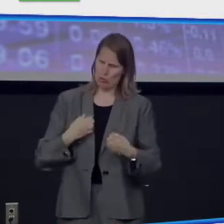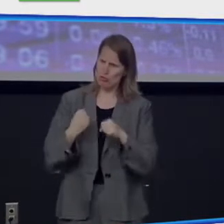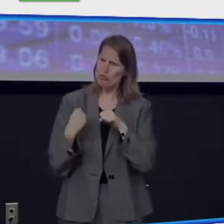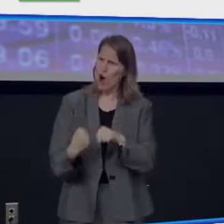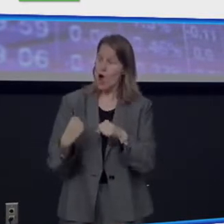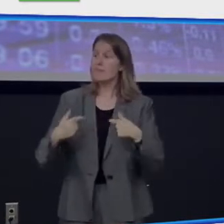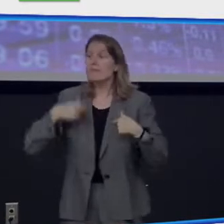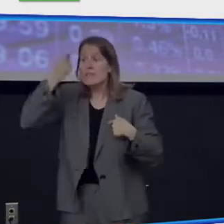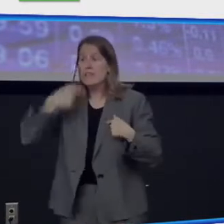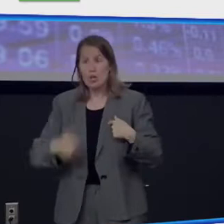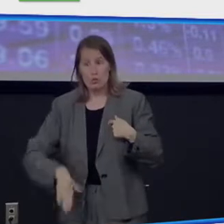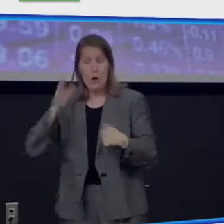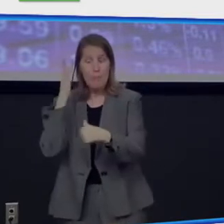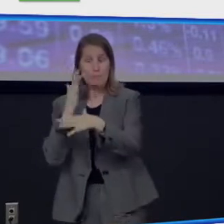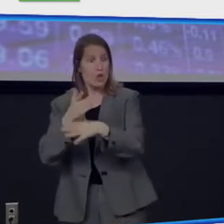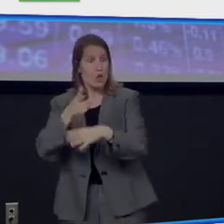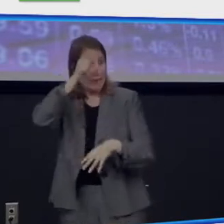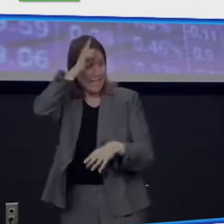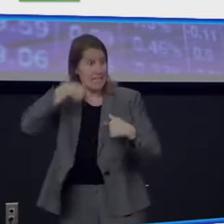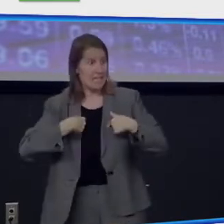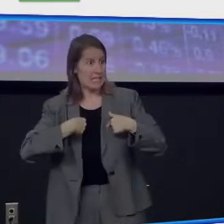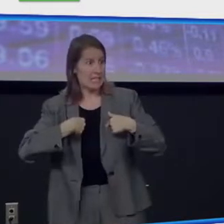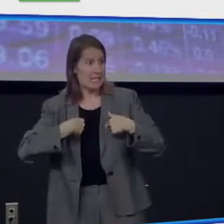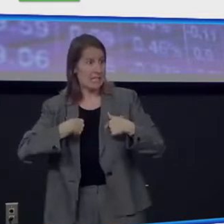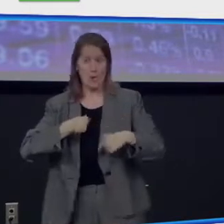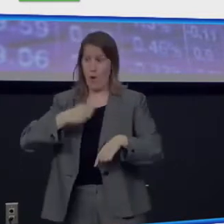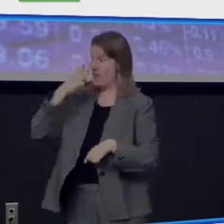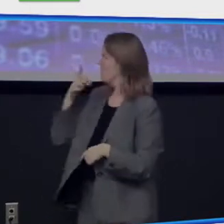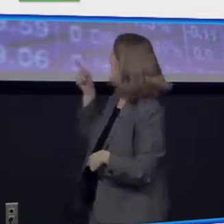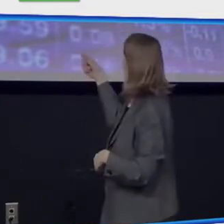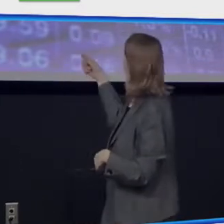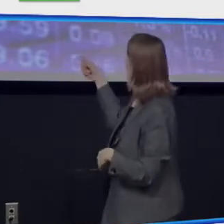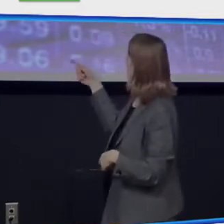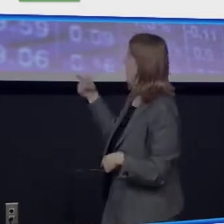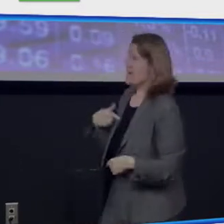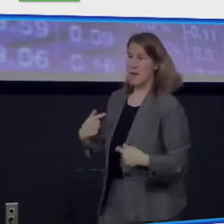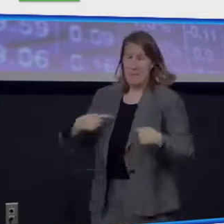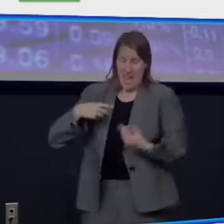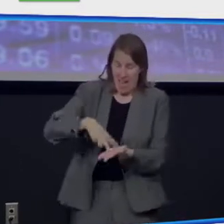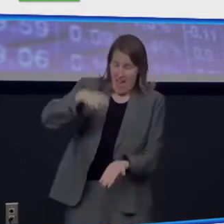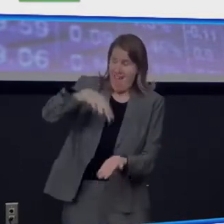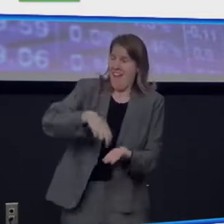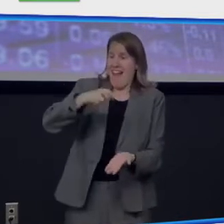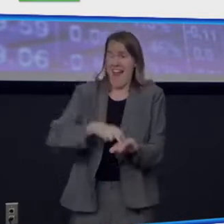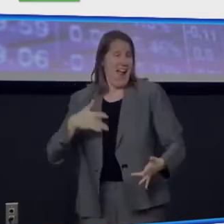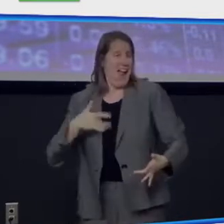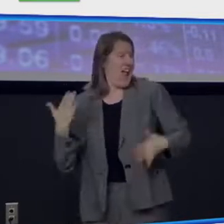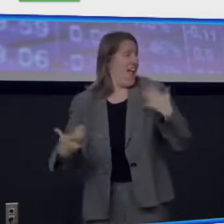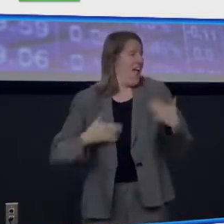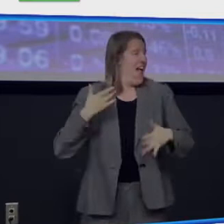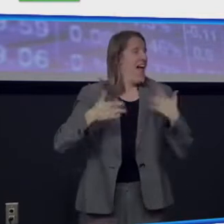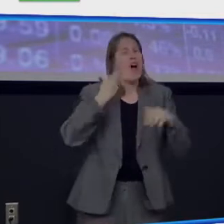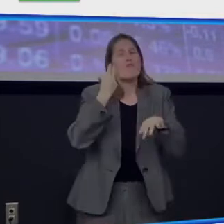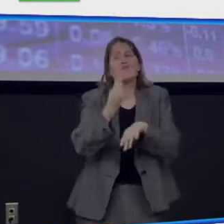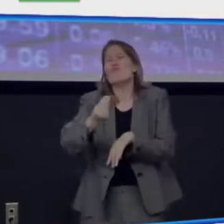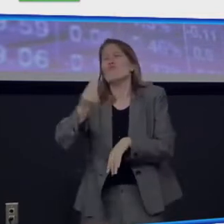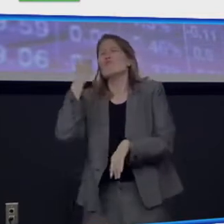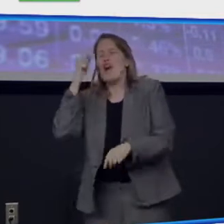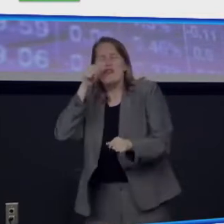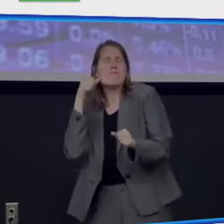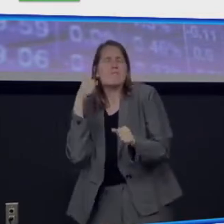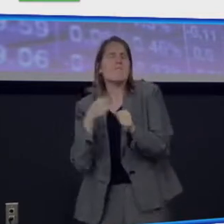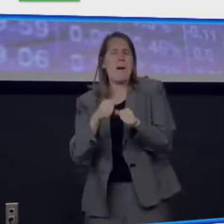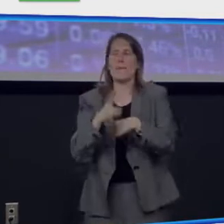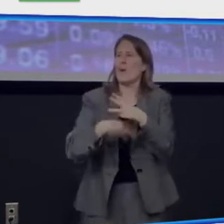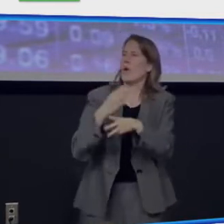as a German, I look at this number and it immediately evokes a sense of happiness and contentment, a memory of that particular World